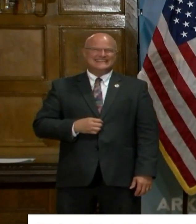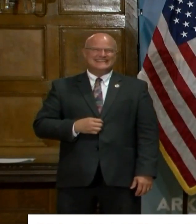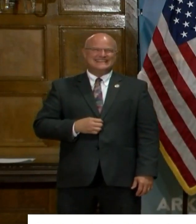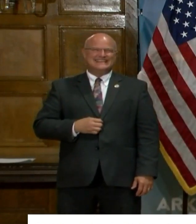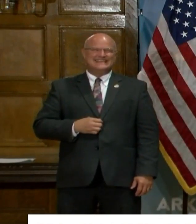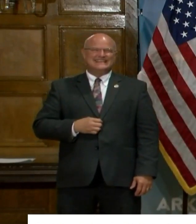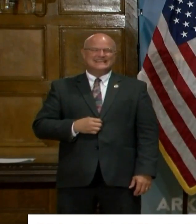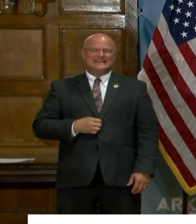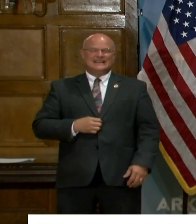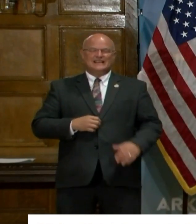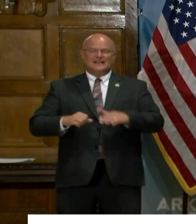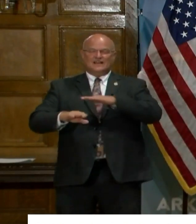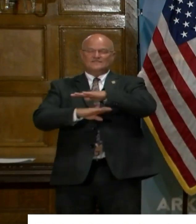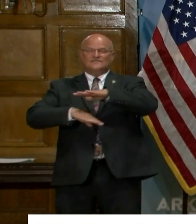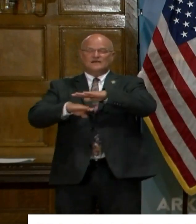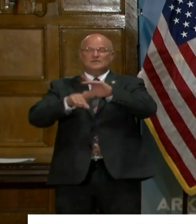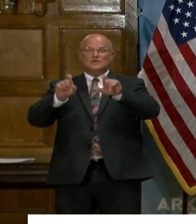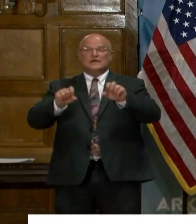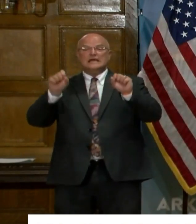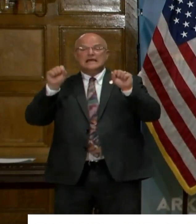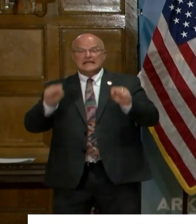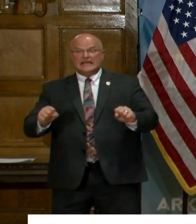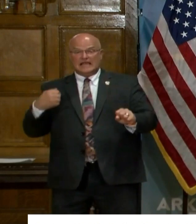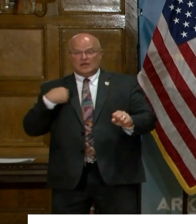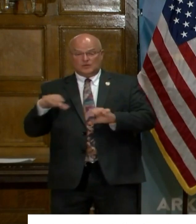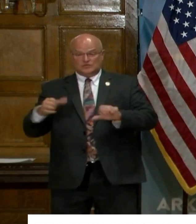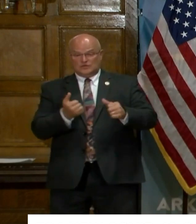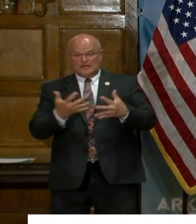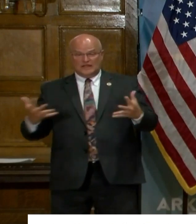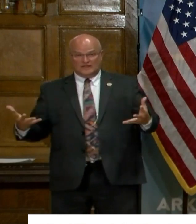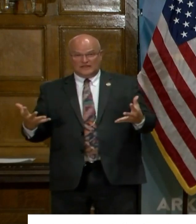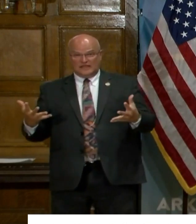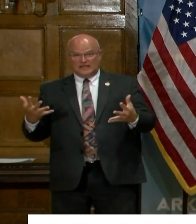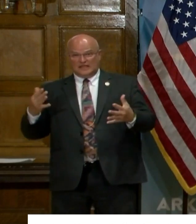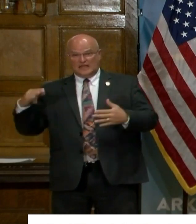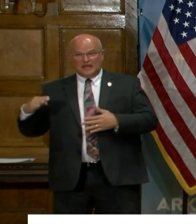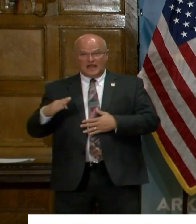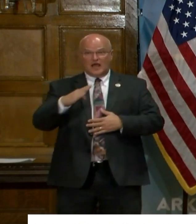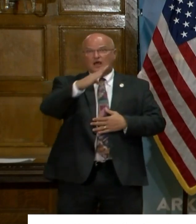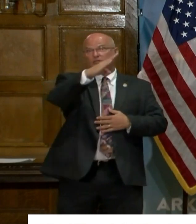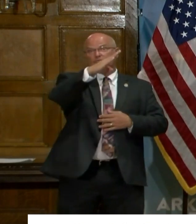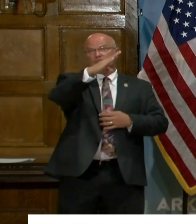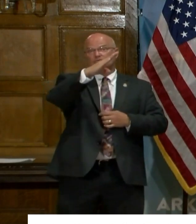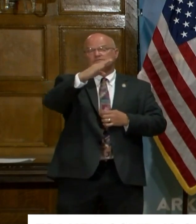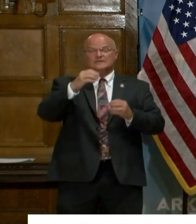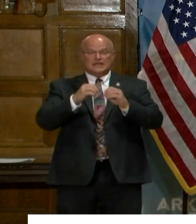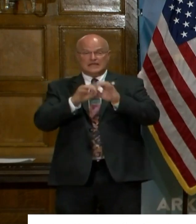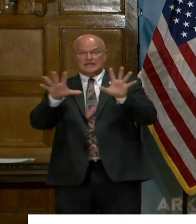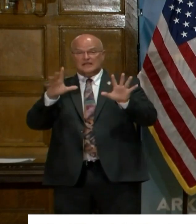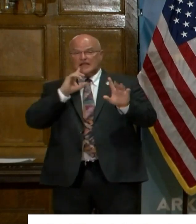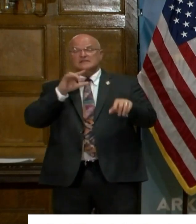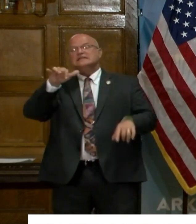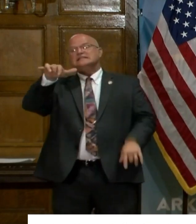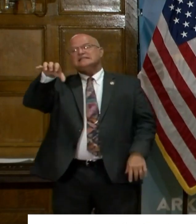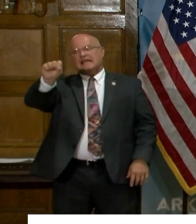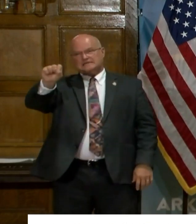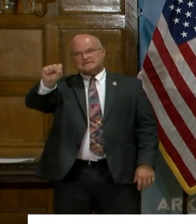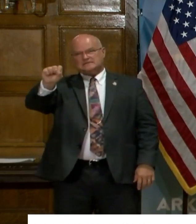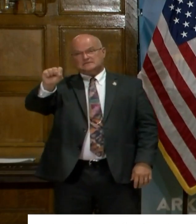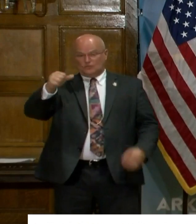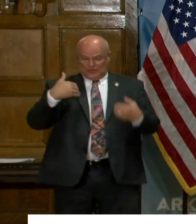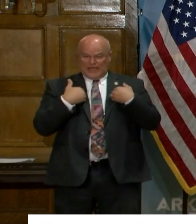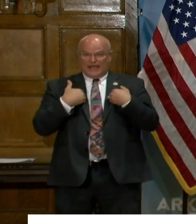I think the fundamental question here is, can we do anything about an upward trajectory? And I think the clear answer is yes, because we